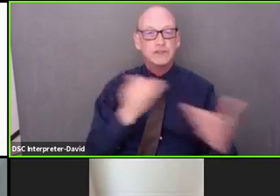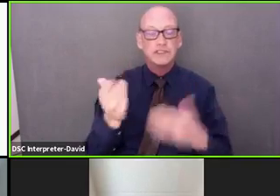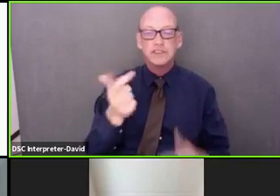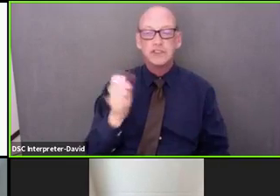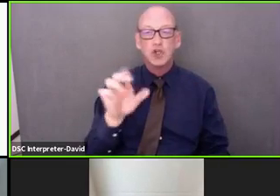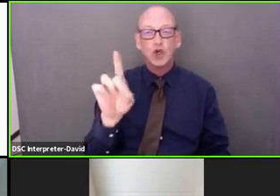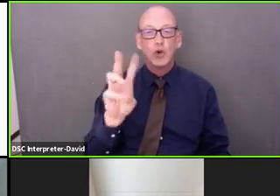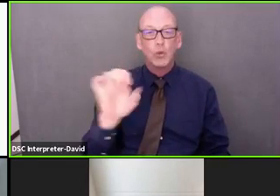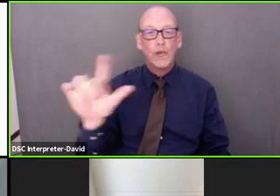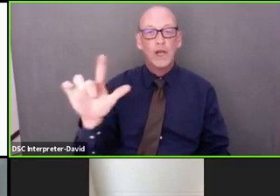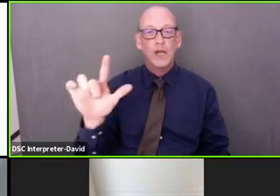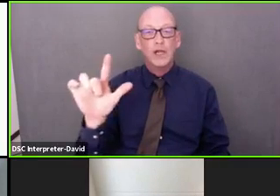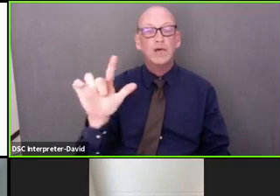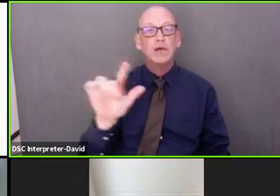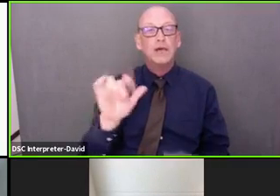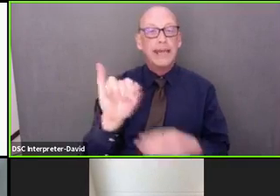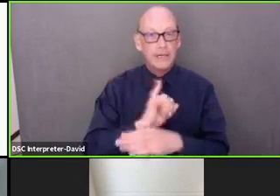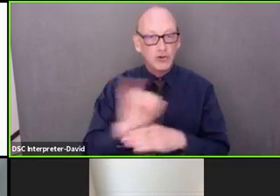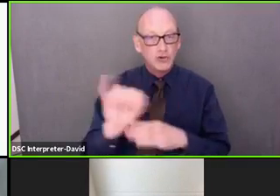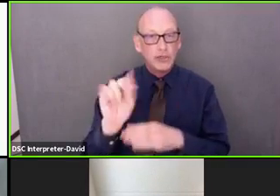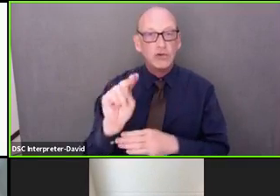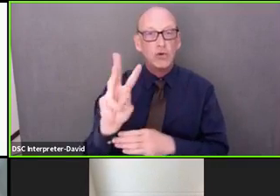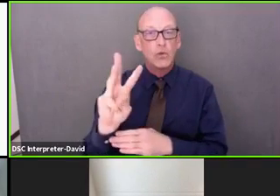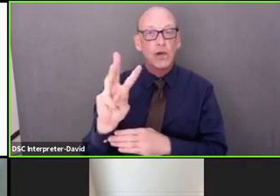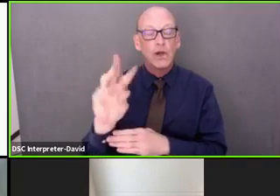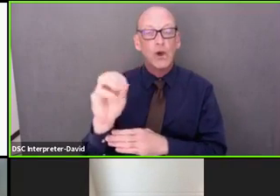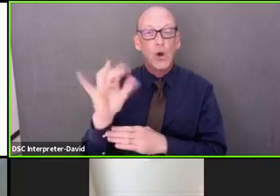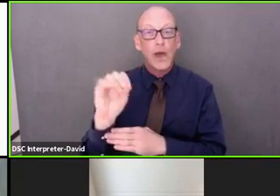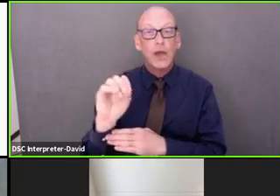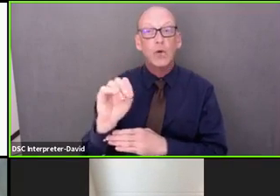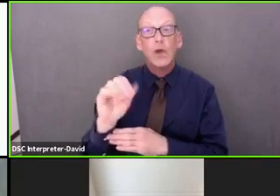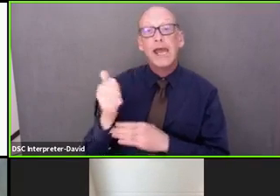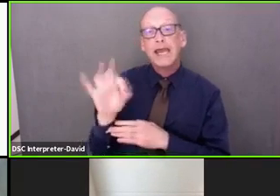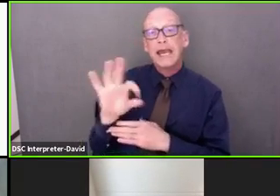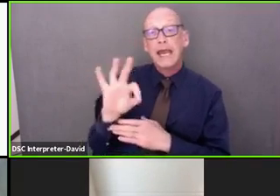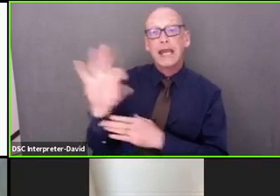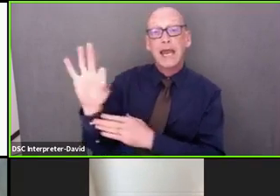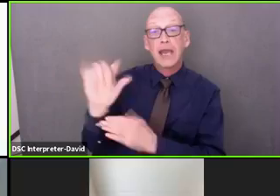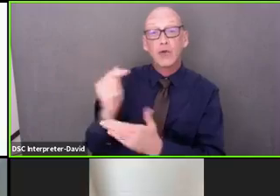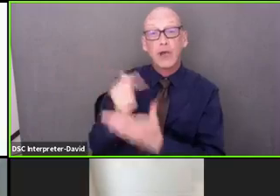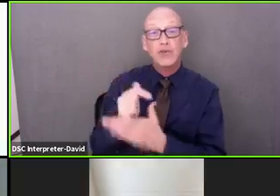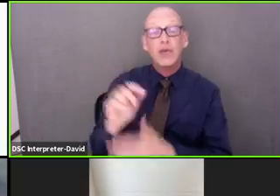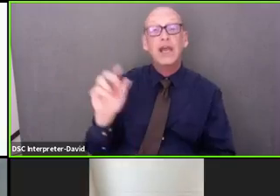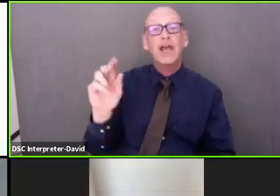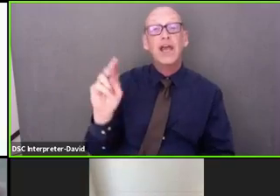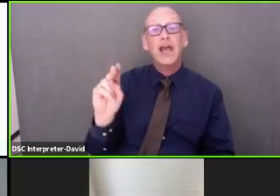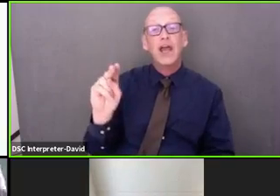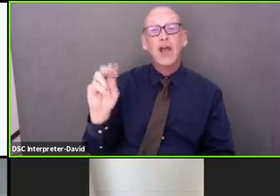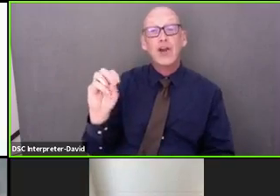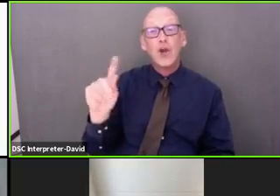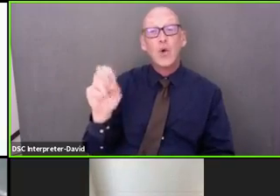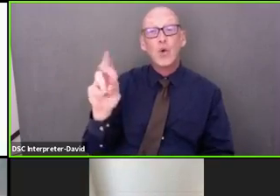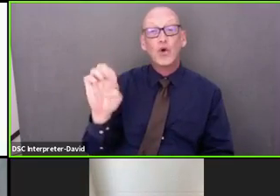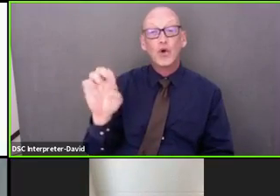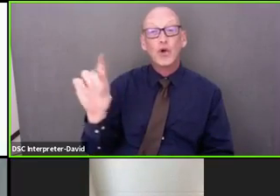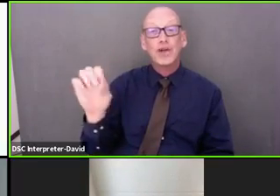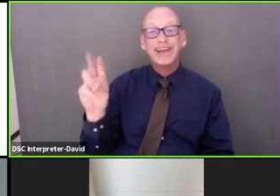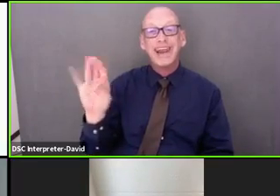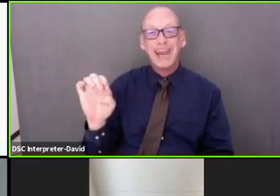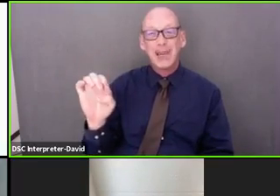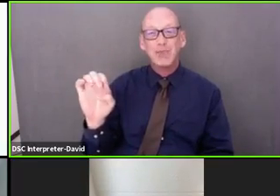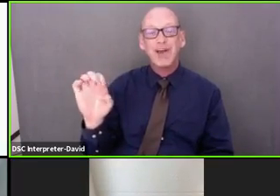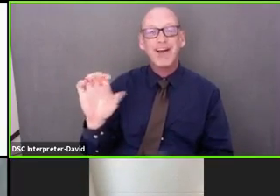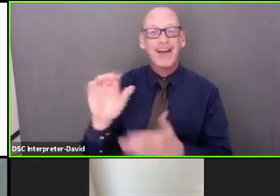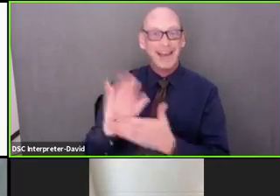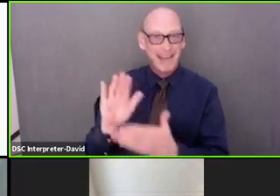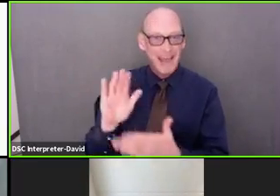Northwest Ohio. Karen is a 1990 graduate of Notre Dame Academy, go Eagles, and a 1994 graduate